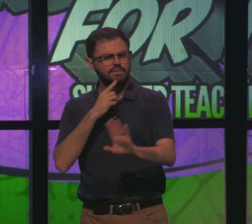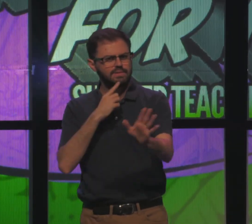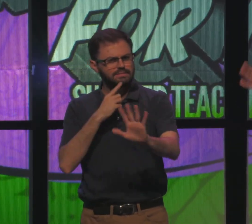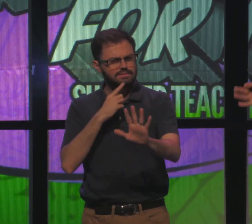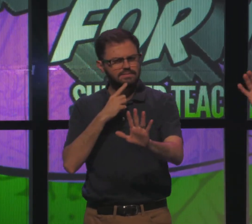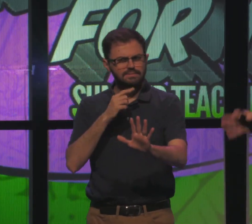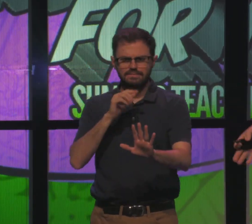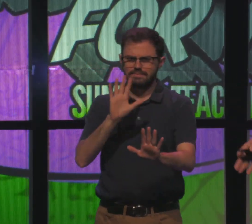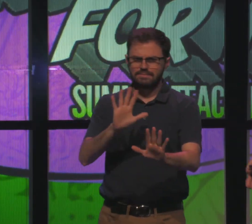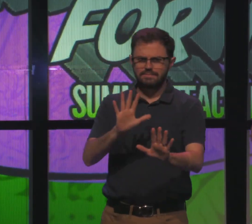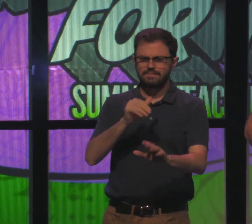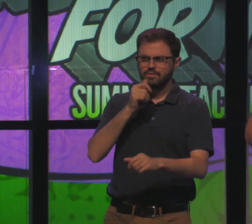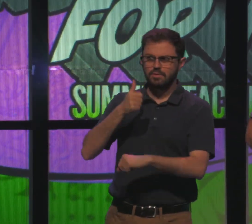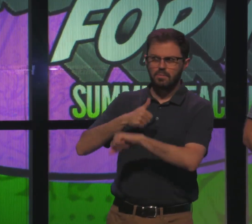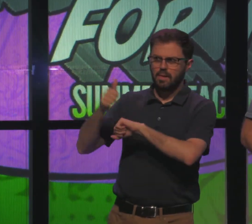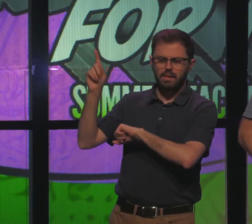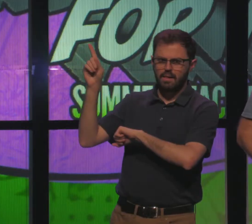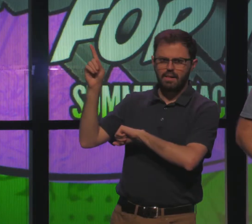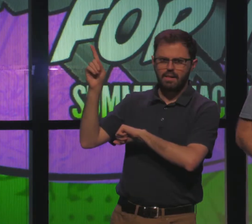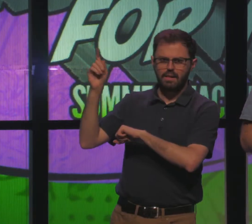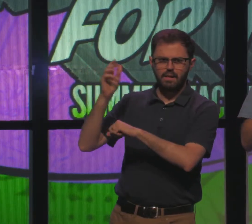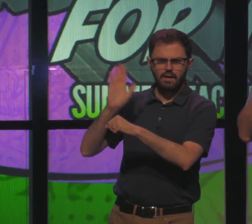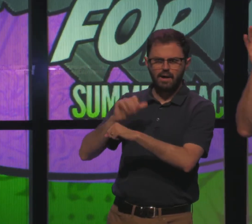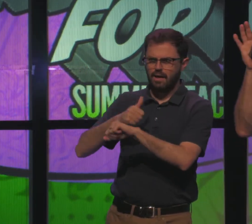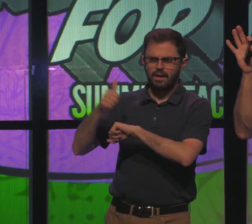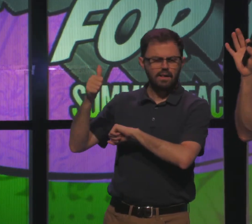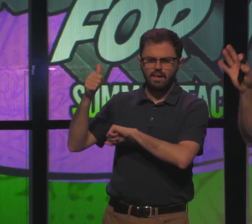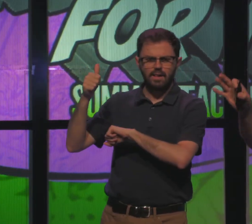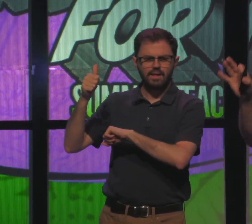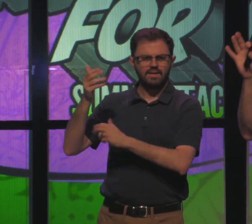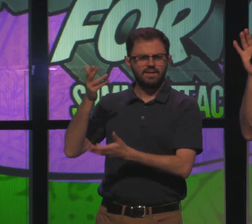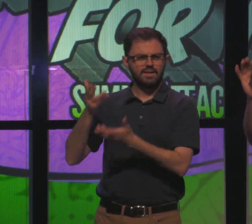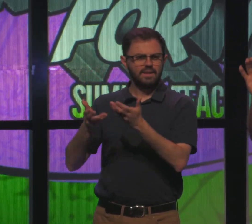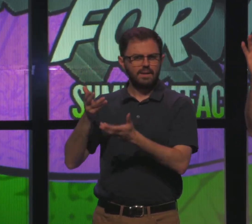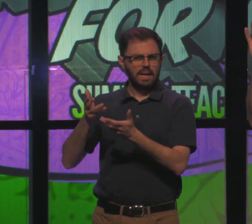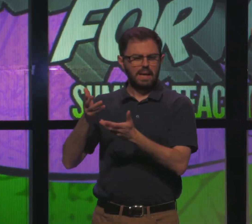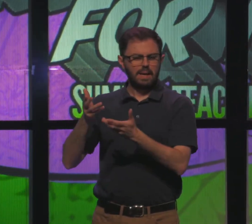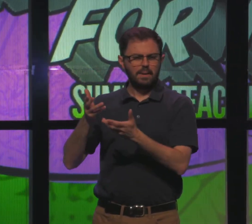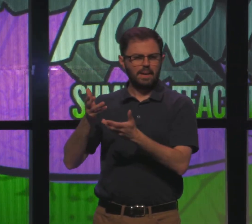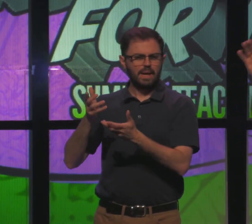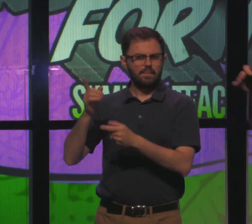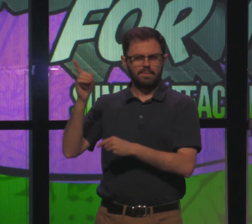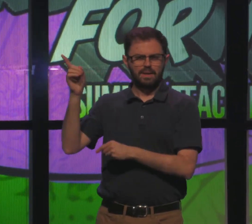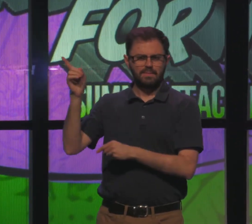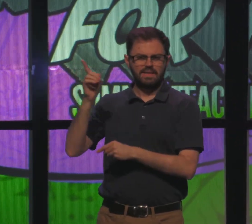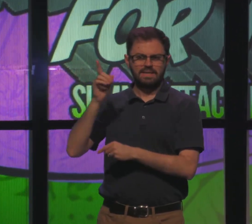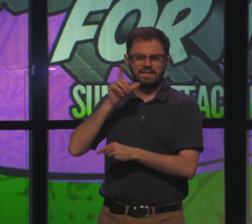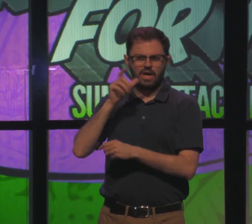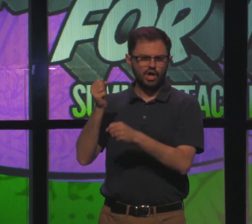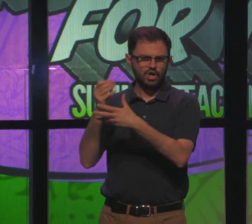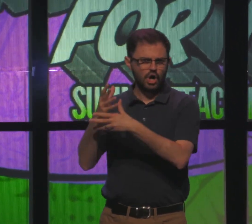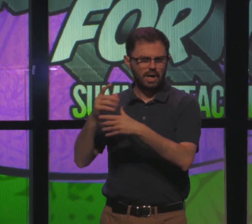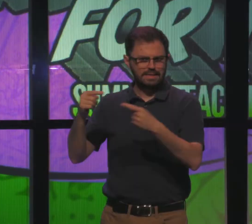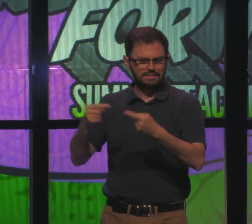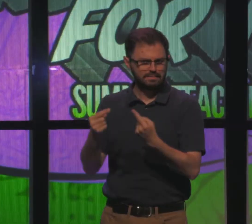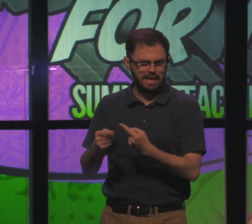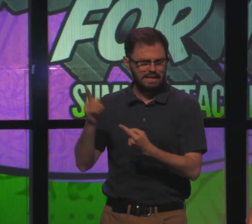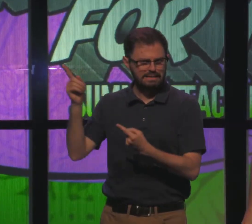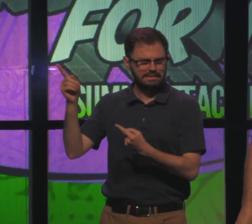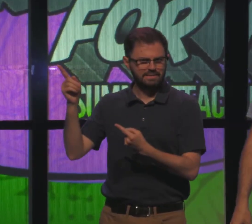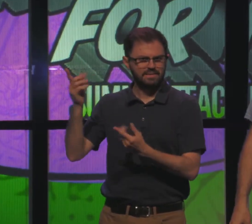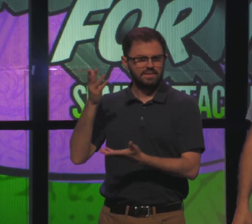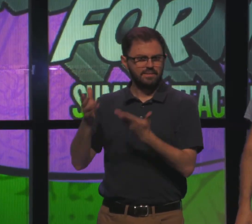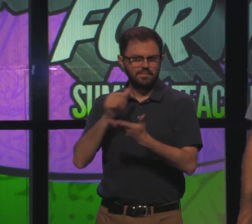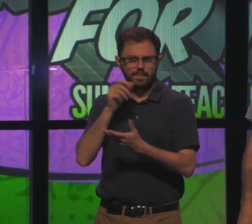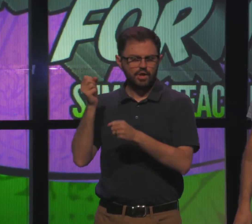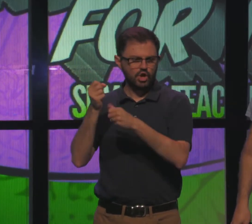the blaming God stuff. Maybe God isn't the source of the pain and suffering. Maybe God didn't cause